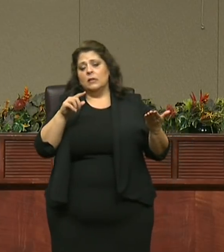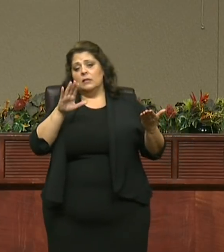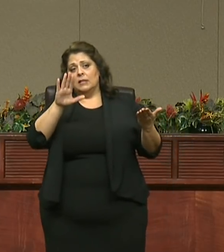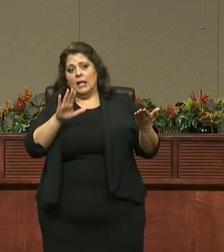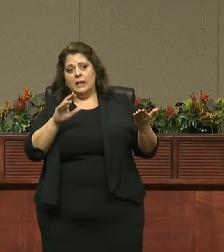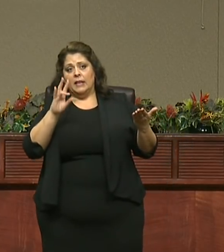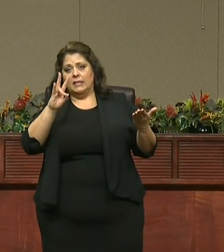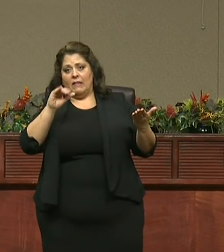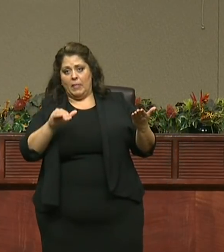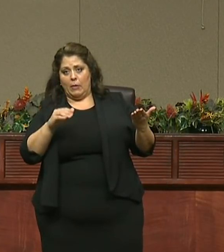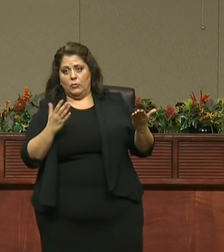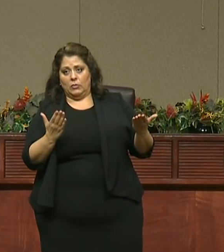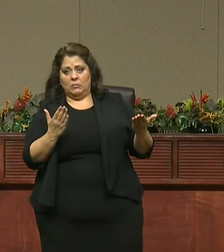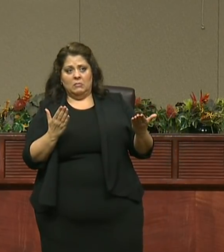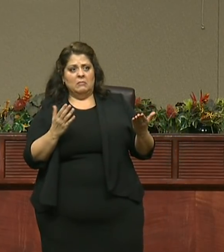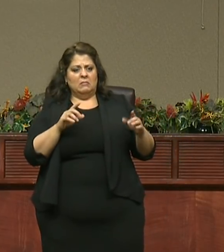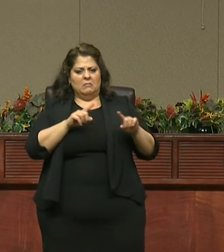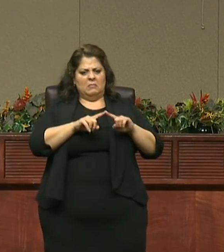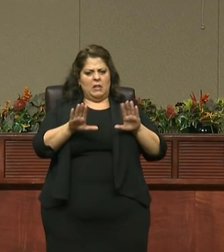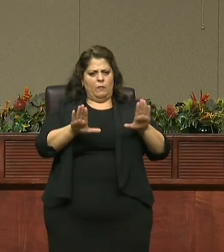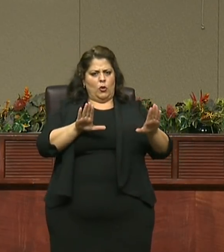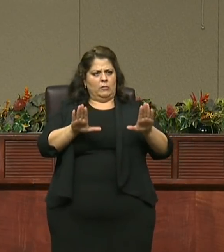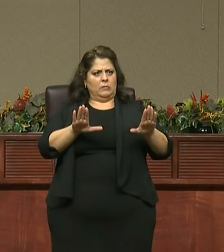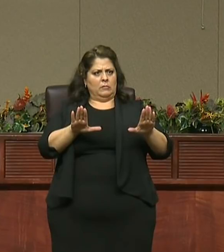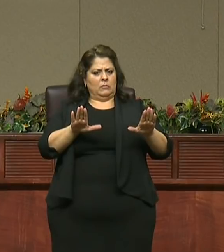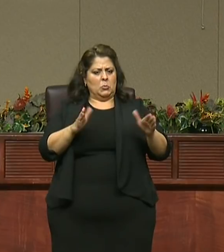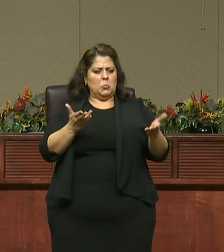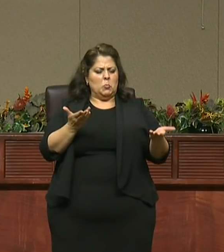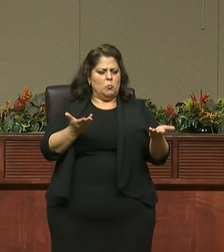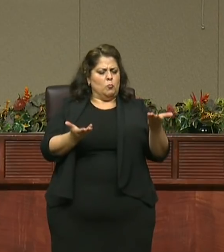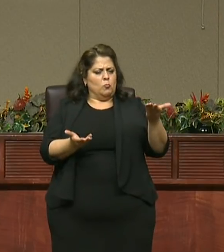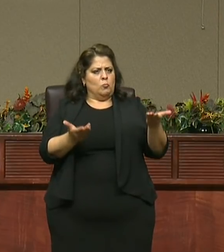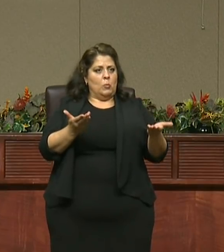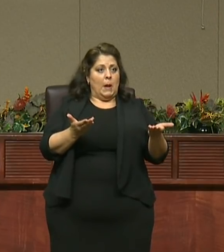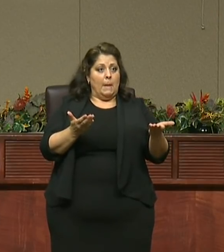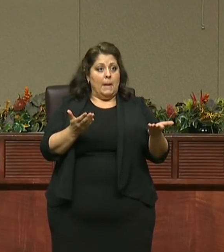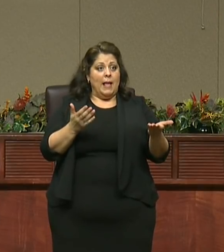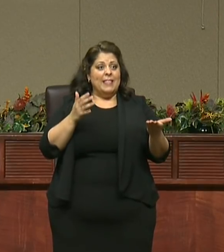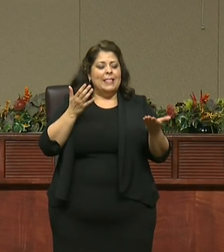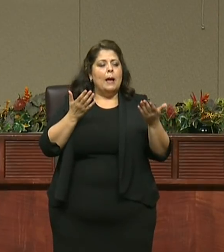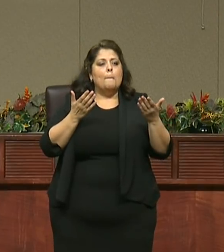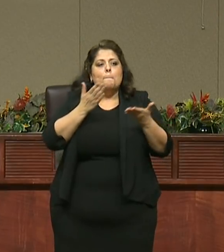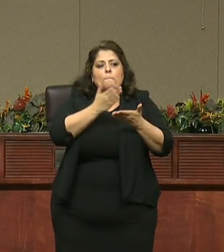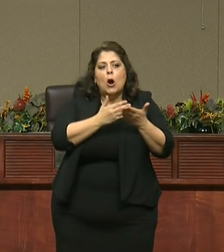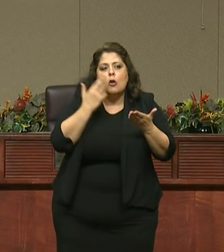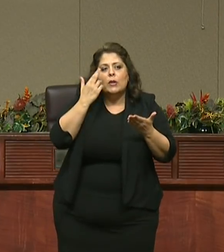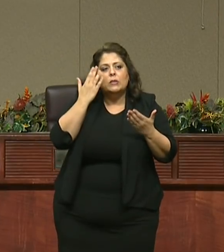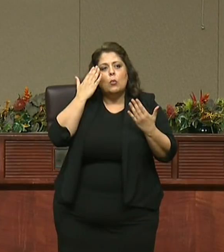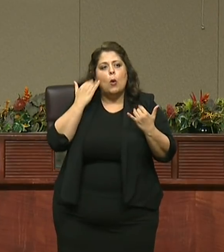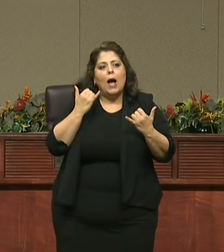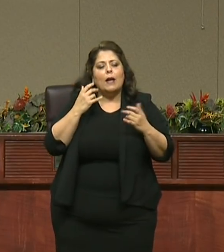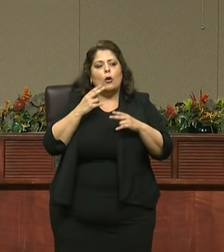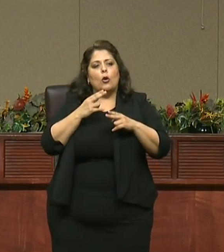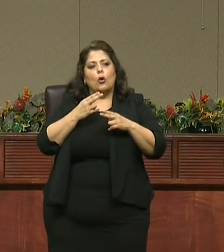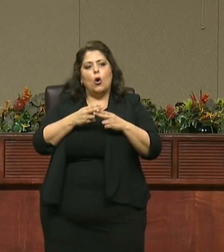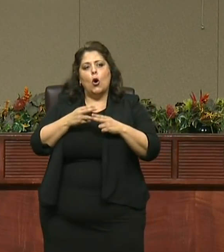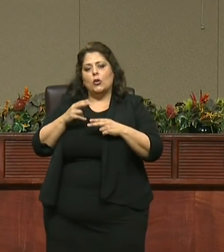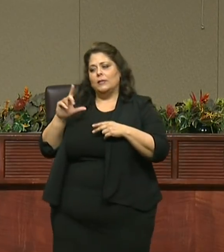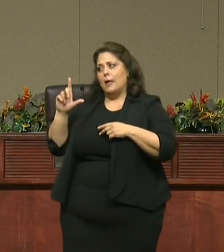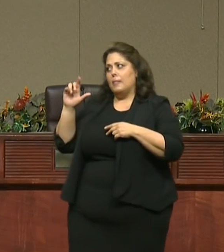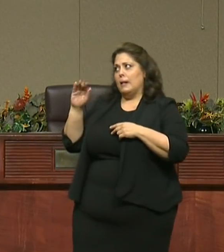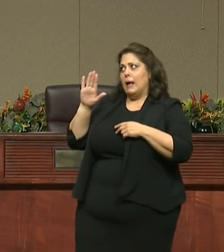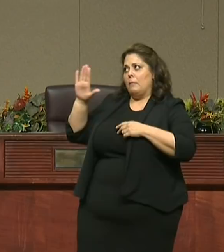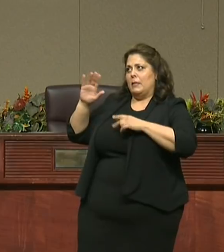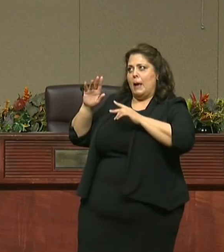there that make account for batching, because our testing should be